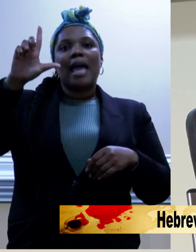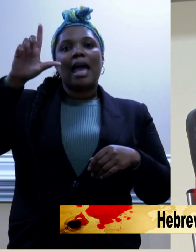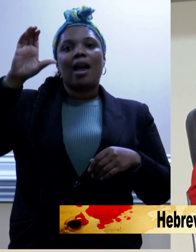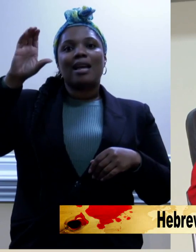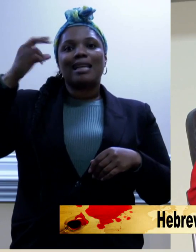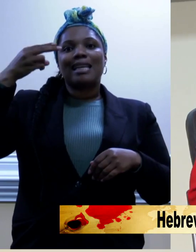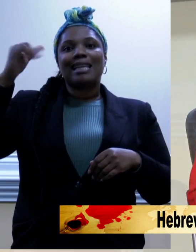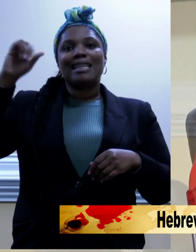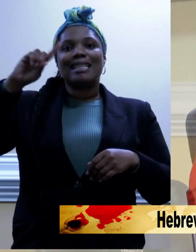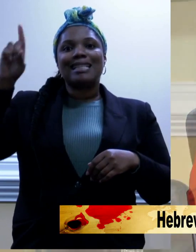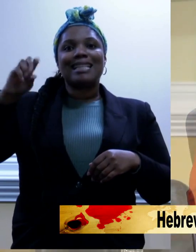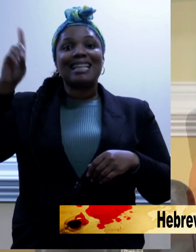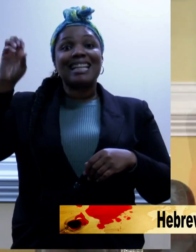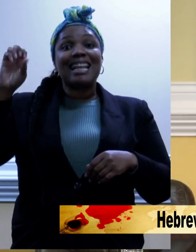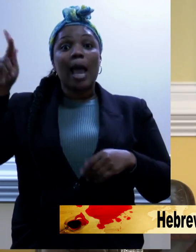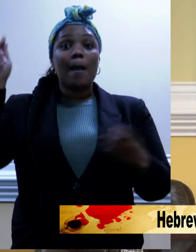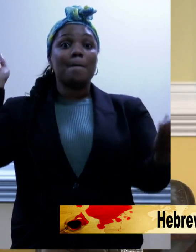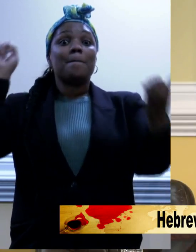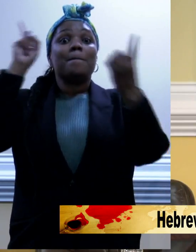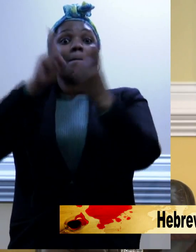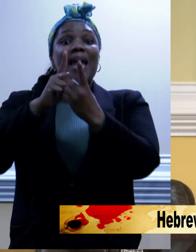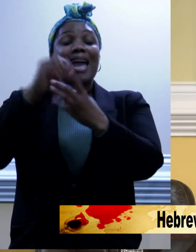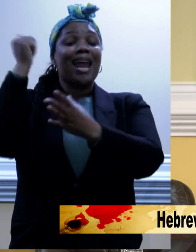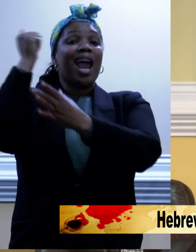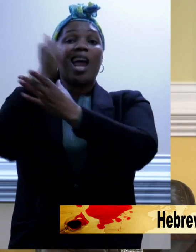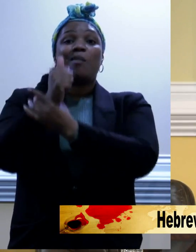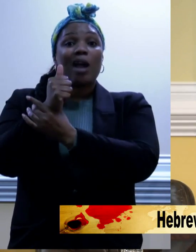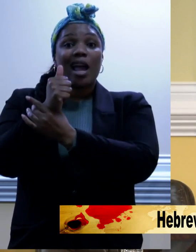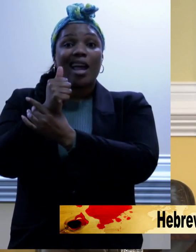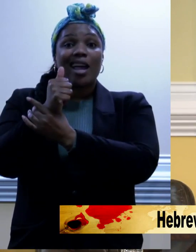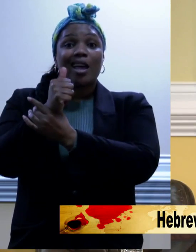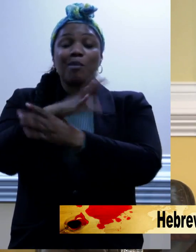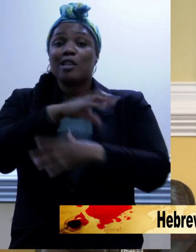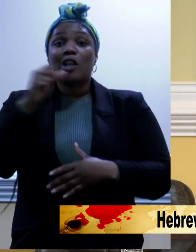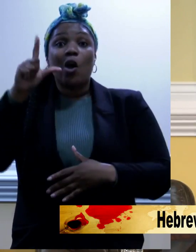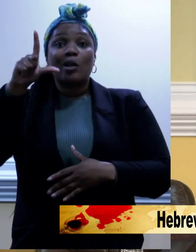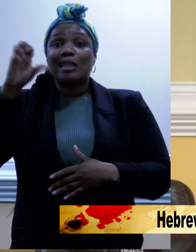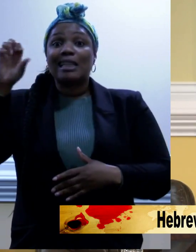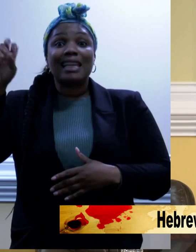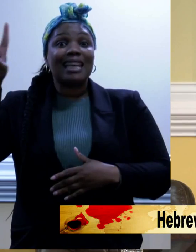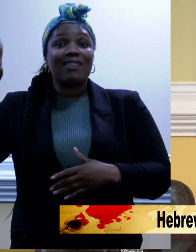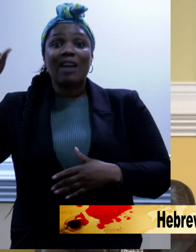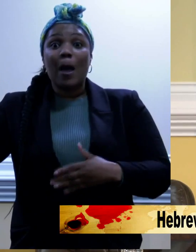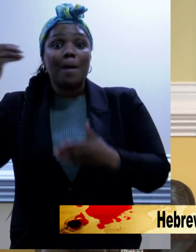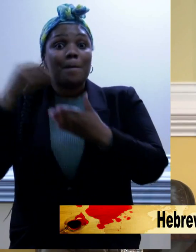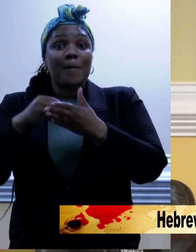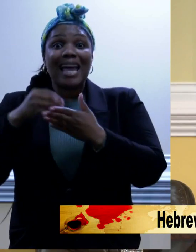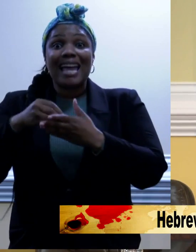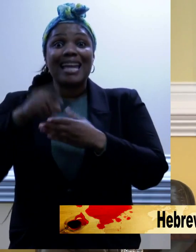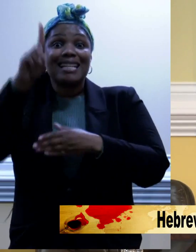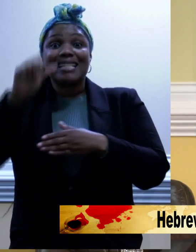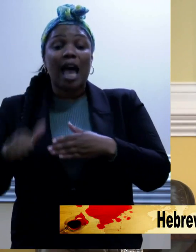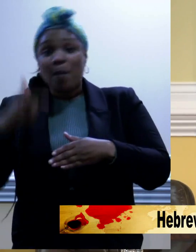So Levi paid tithes to Melchizedek too, didn't it? Because they hadn't been born. Go ahead and read.